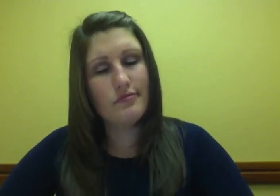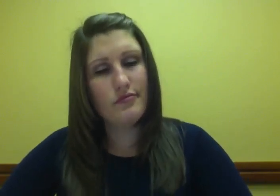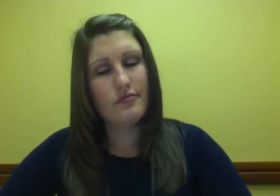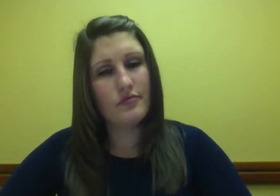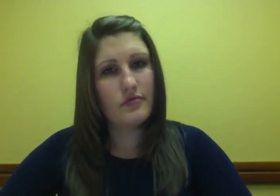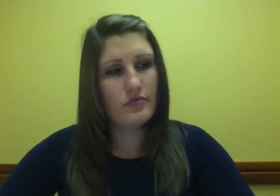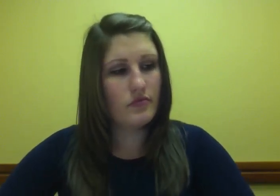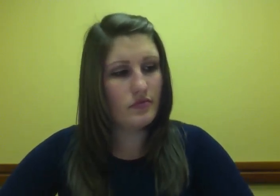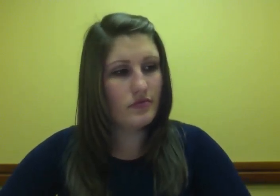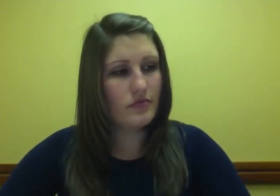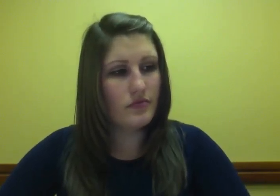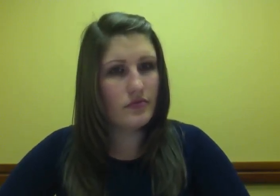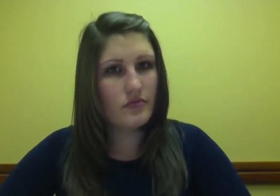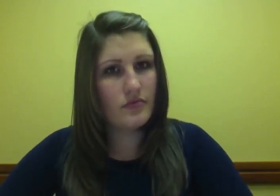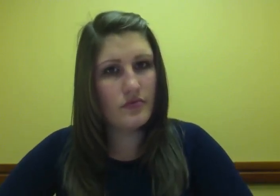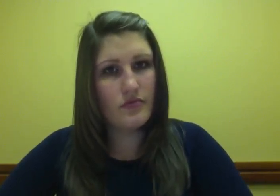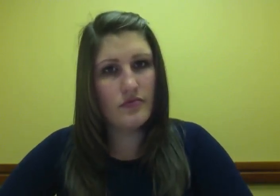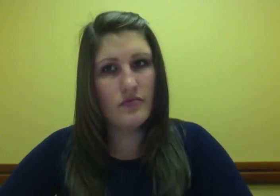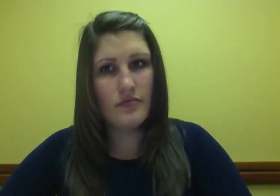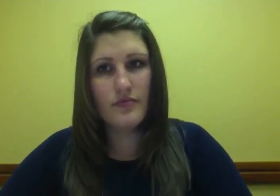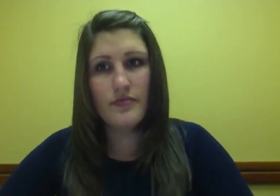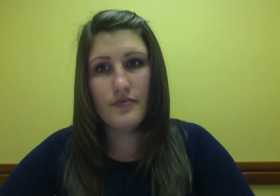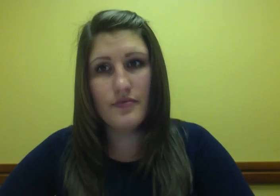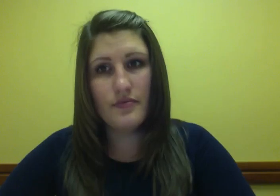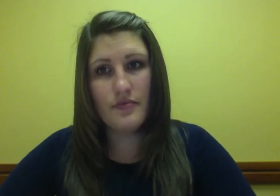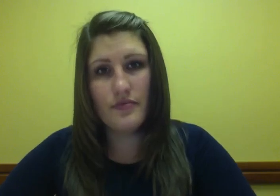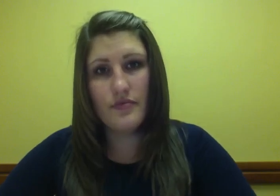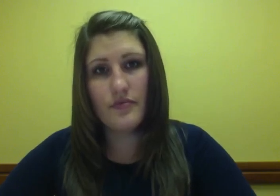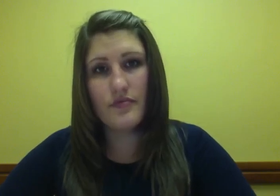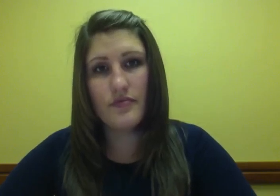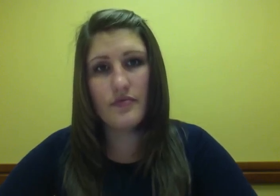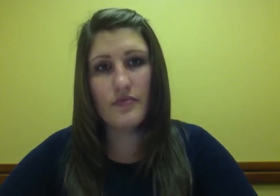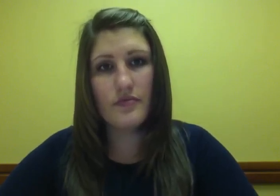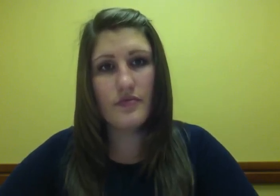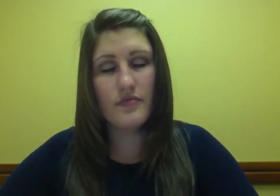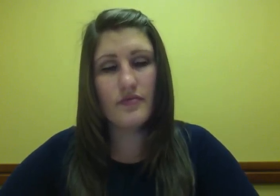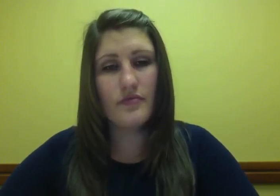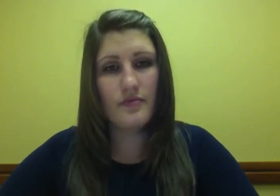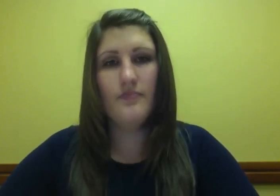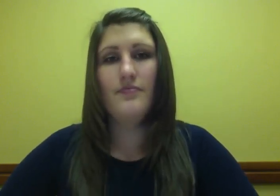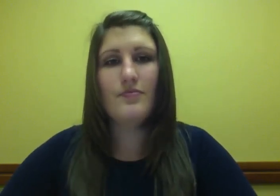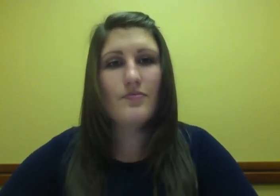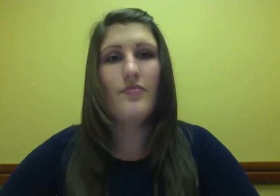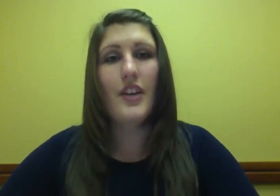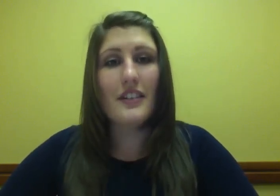Wow, you're really busy this summer. Tell me about your trip to Maryland. Got that